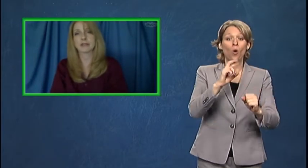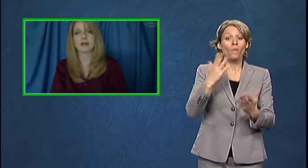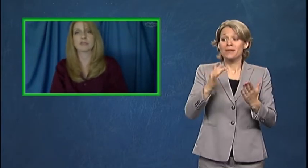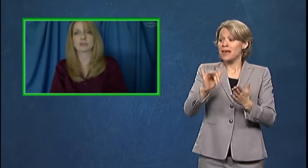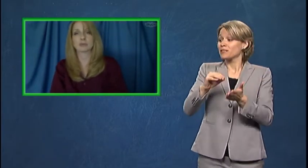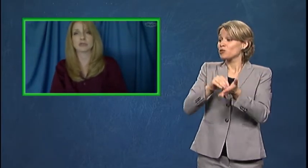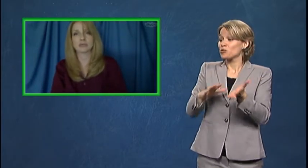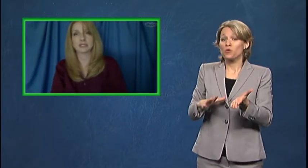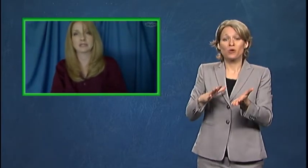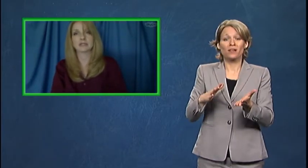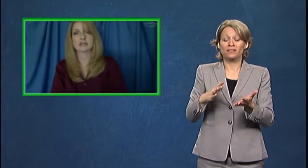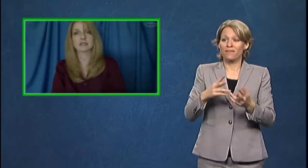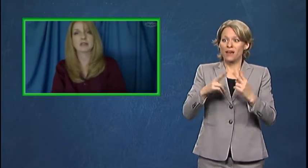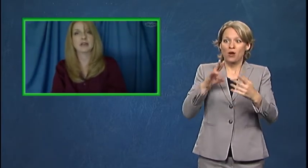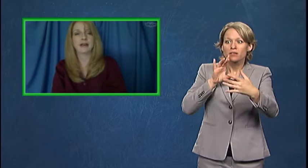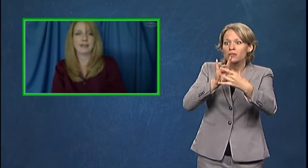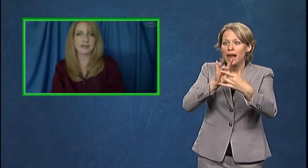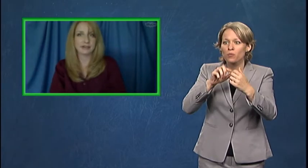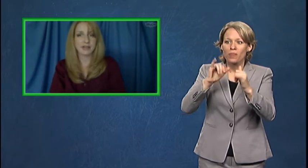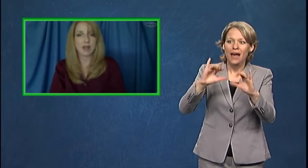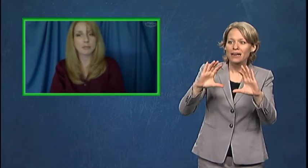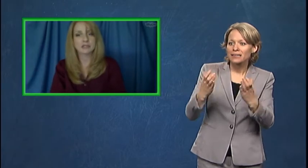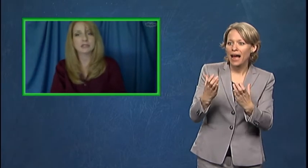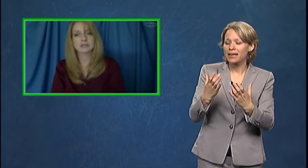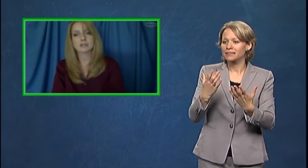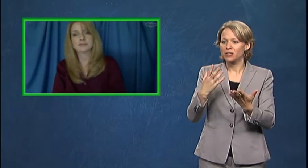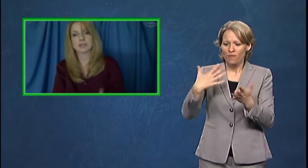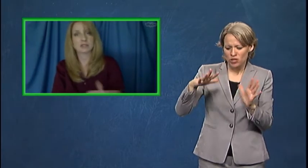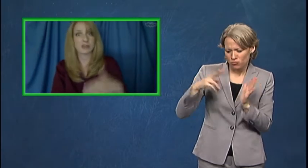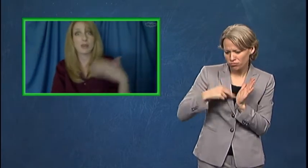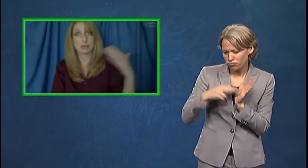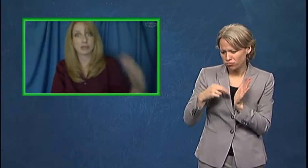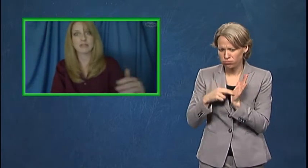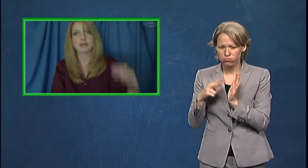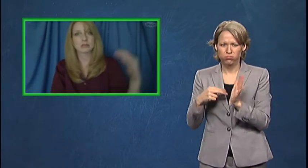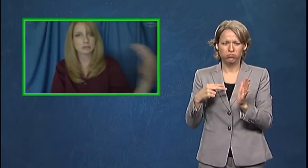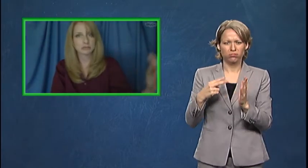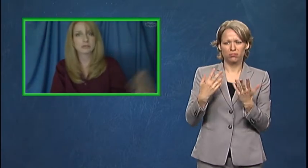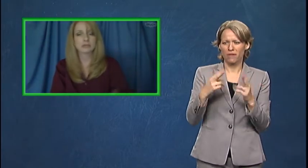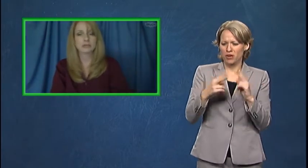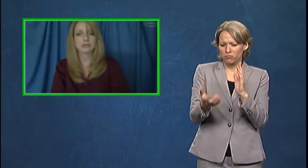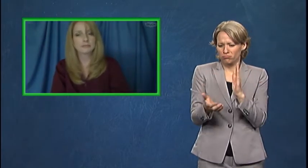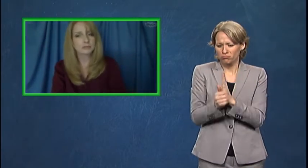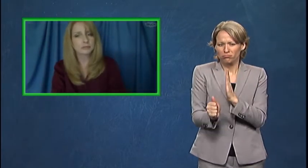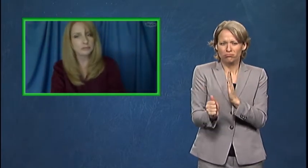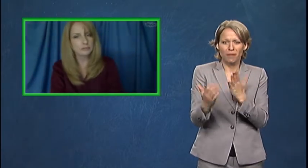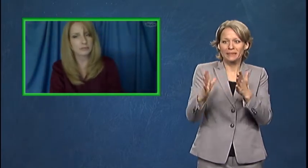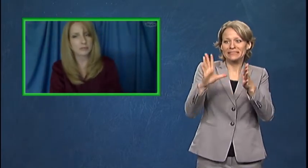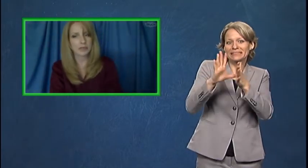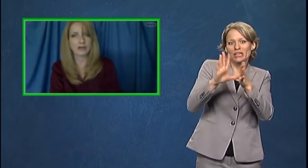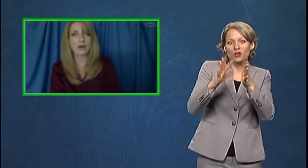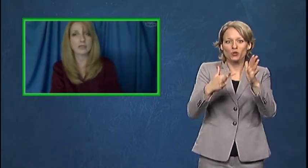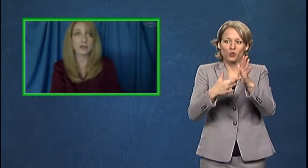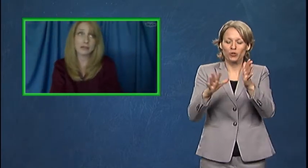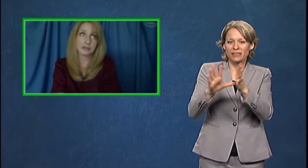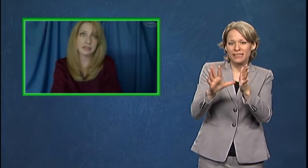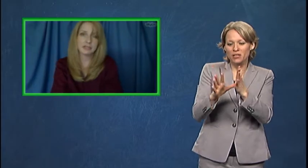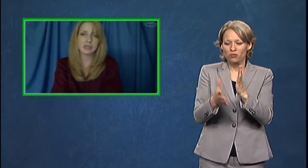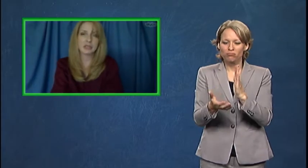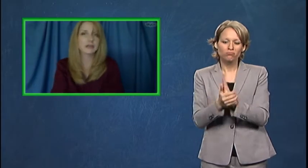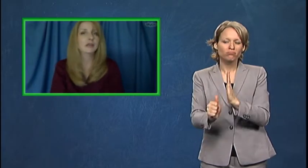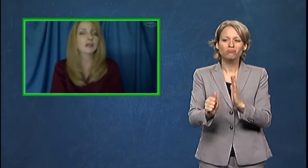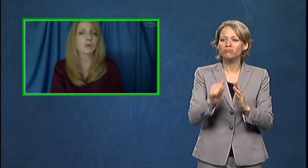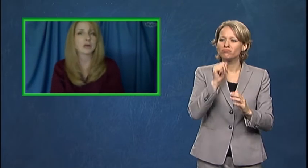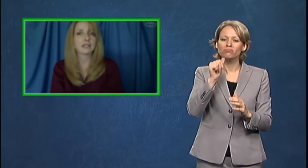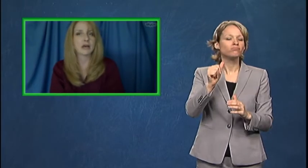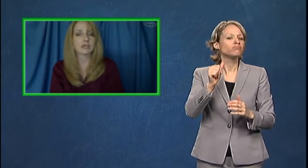very comfortable with the material, and they're very competent, this upper level student, and all other things